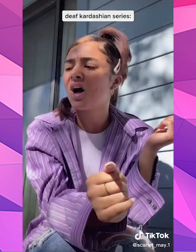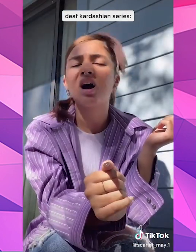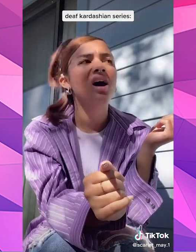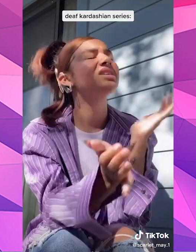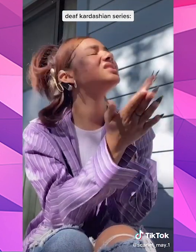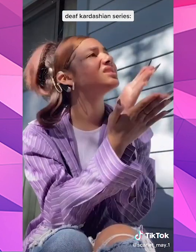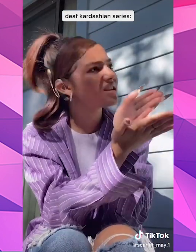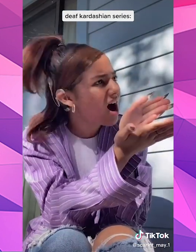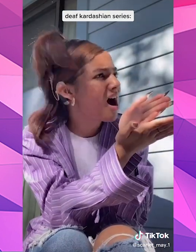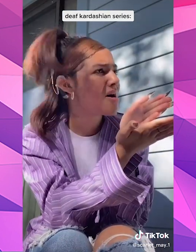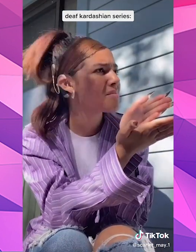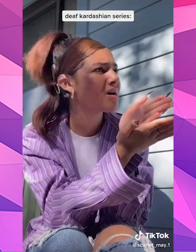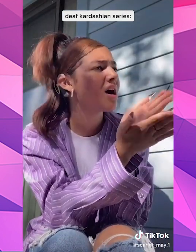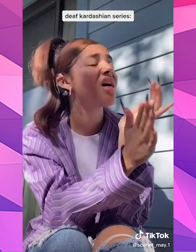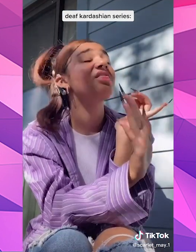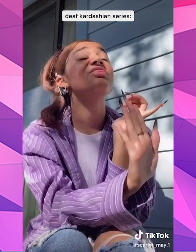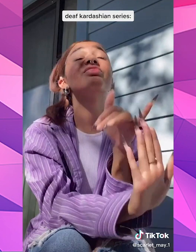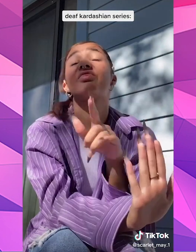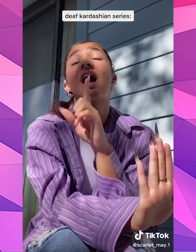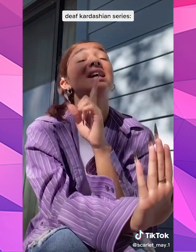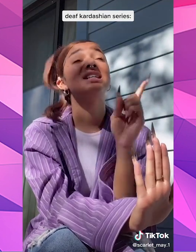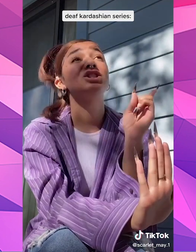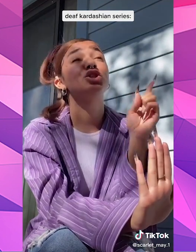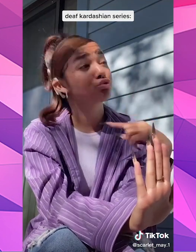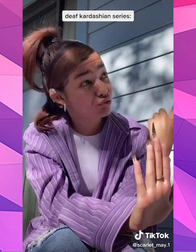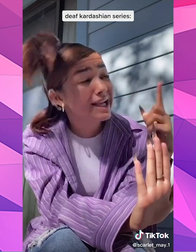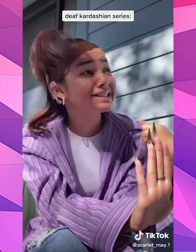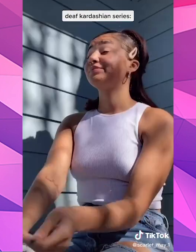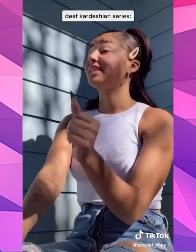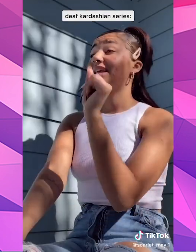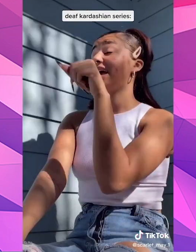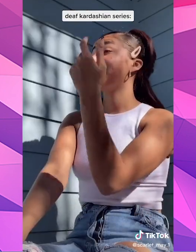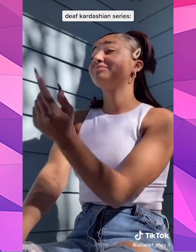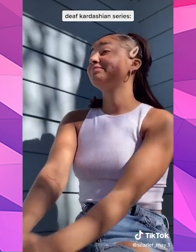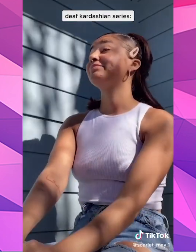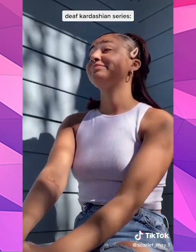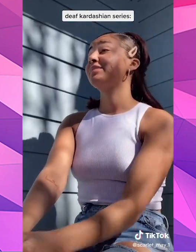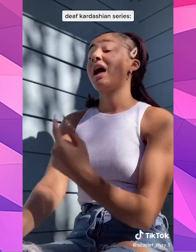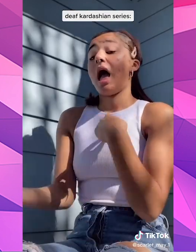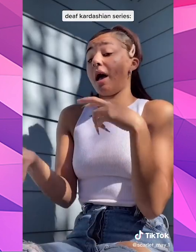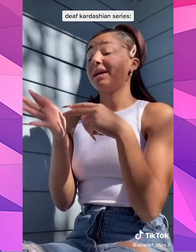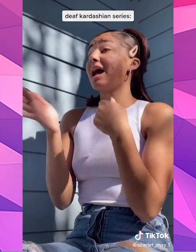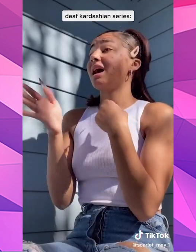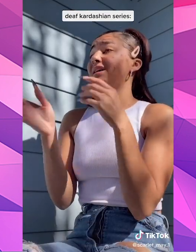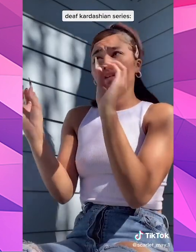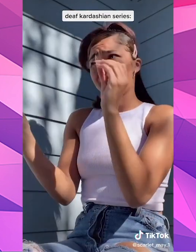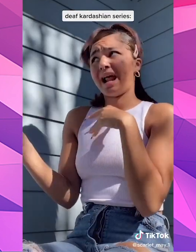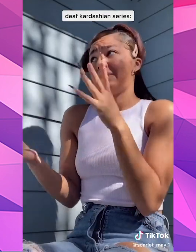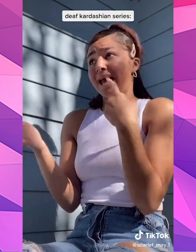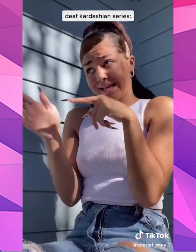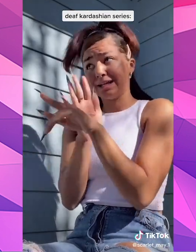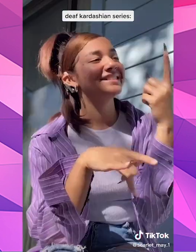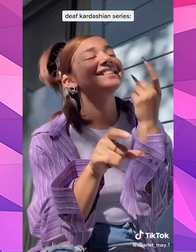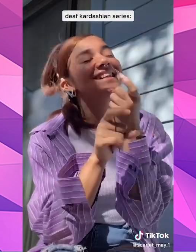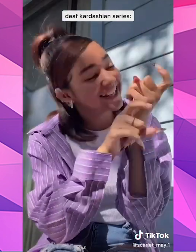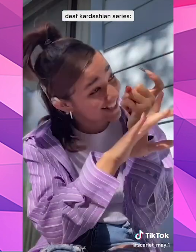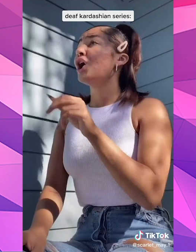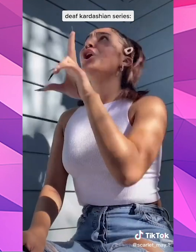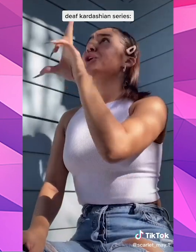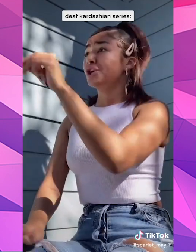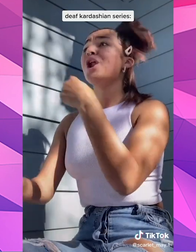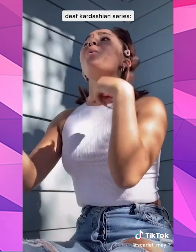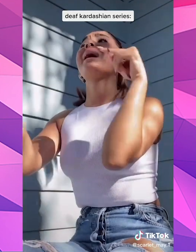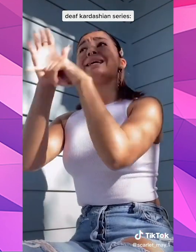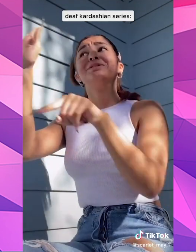I'm like, she's the one of this whole time Stop That is crazy Yeah What are you going I mean, nothing I mean, I killed it I'm kidding